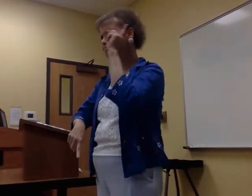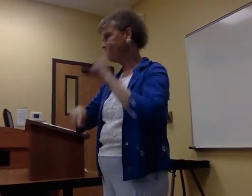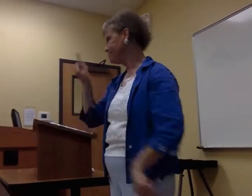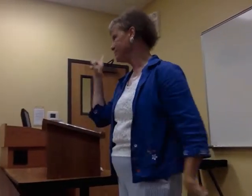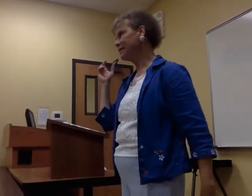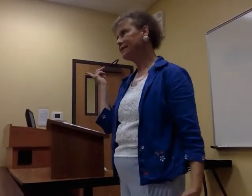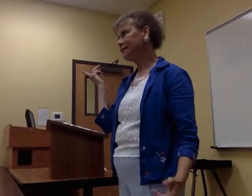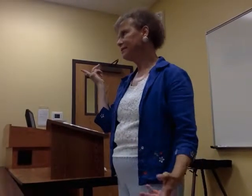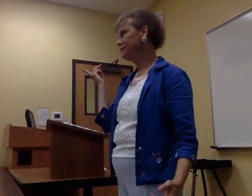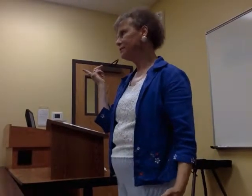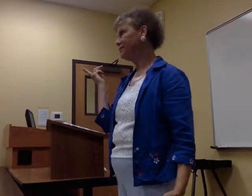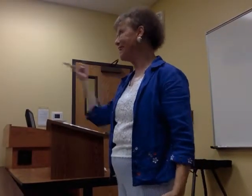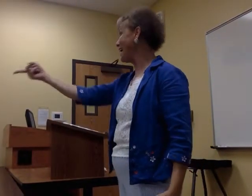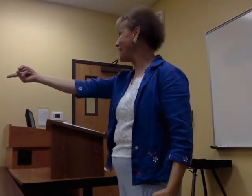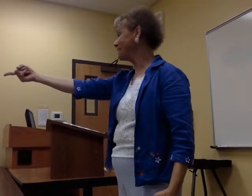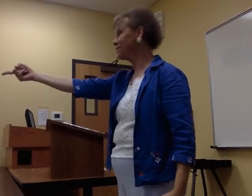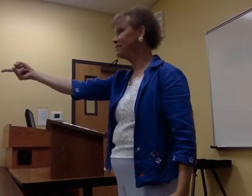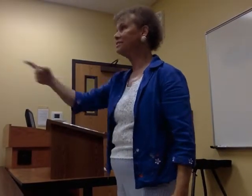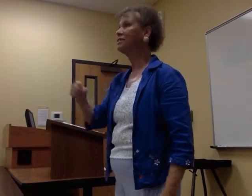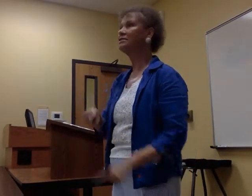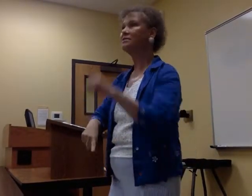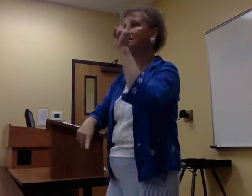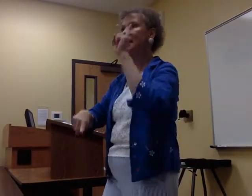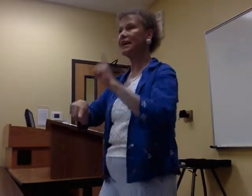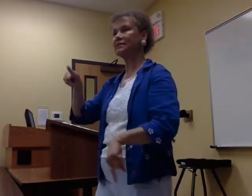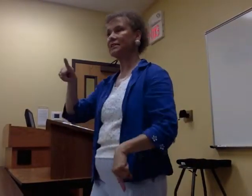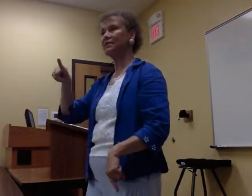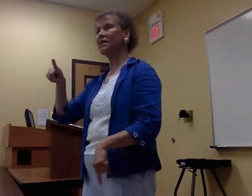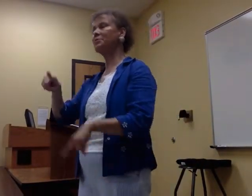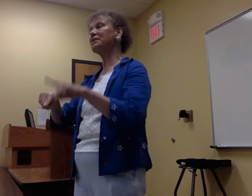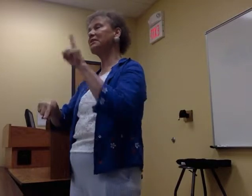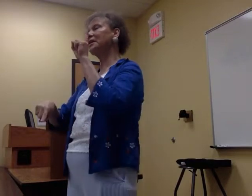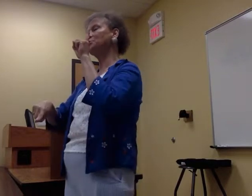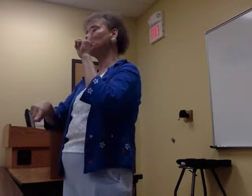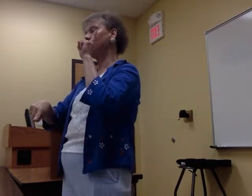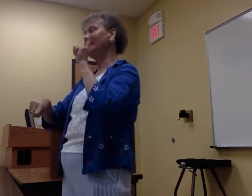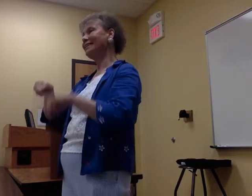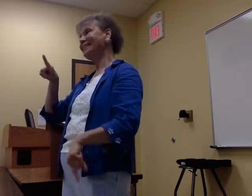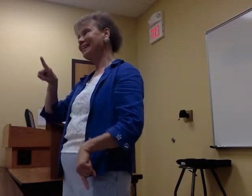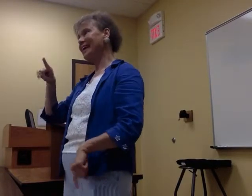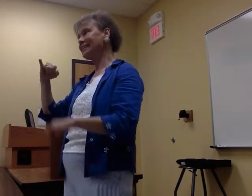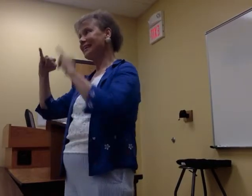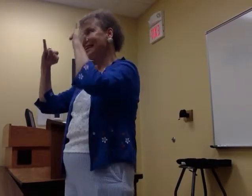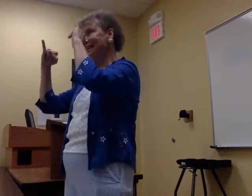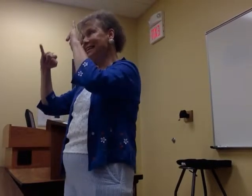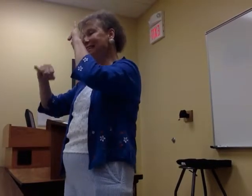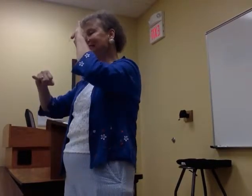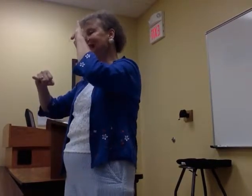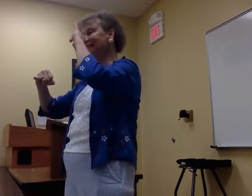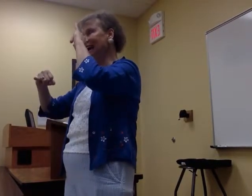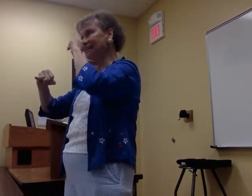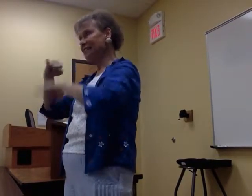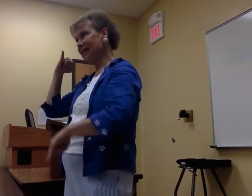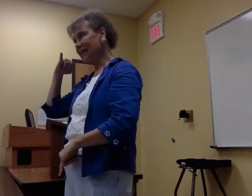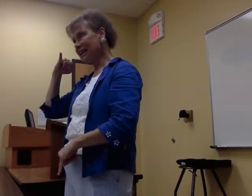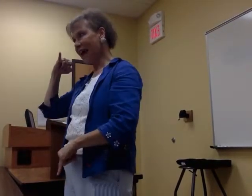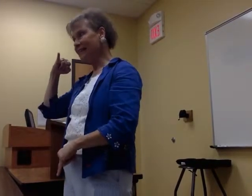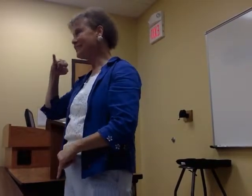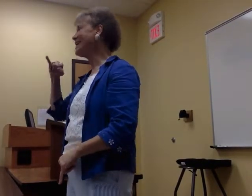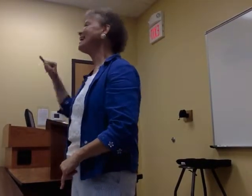Can't. Good. Can't. That was in the gum story. Can't. Index to index. Last. It does not necessarily